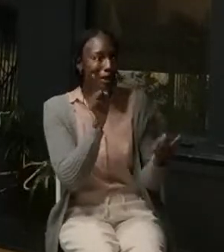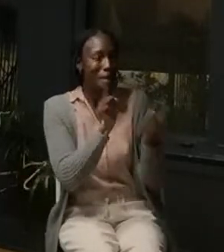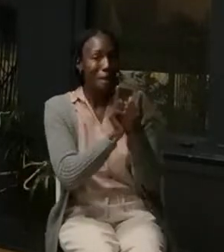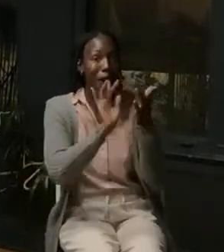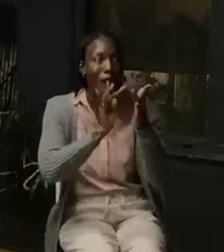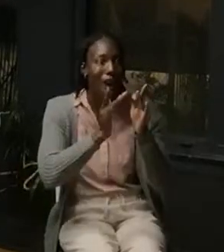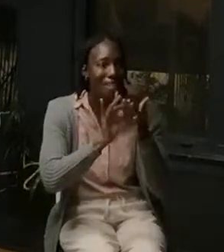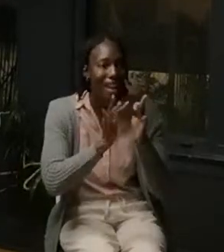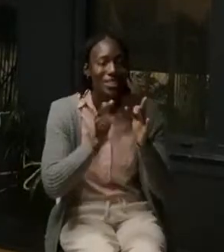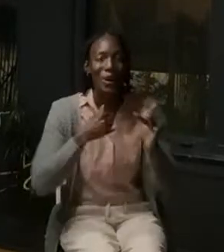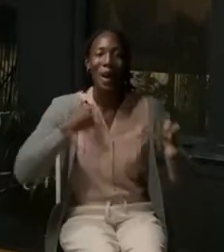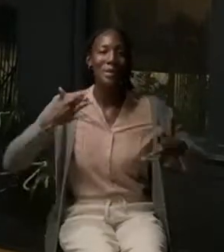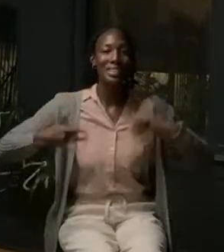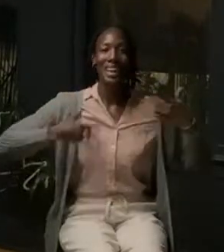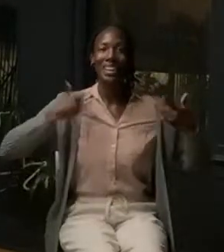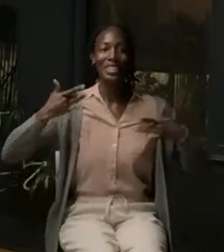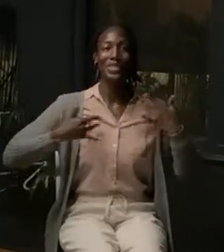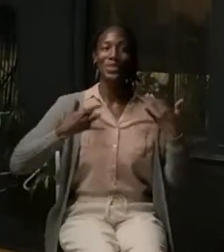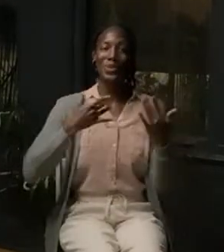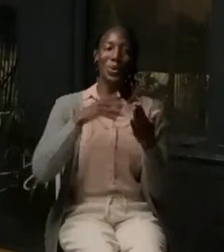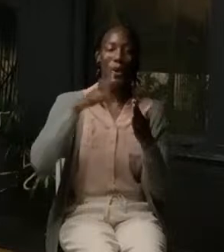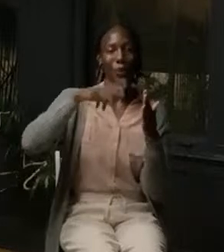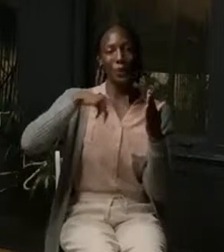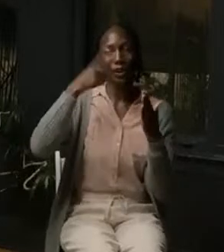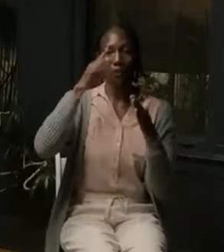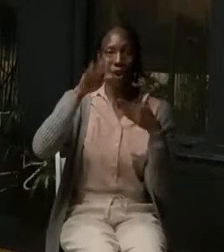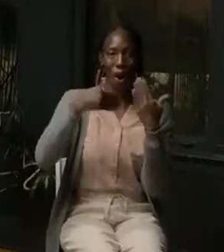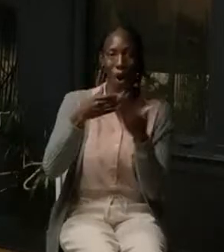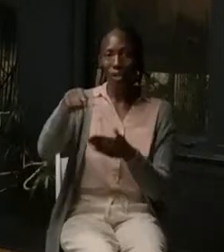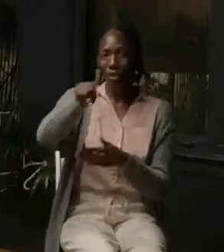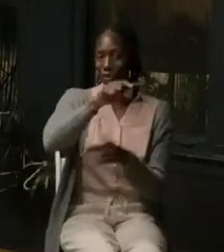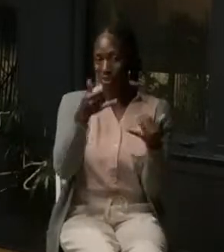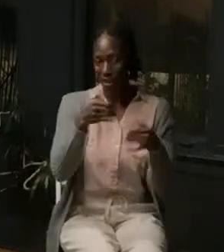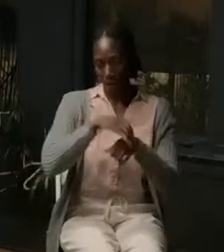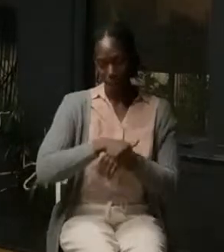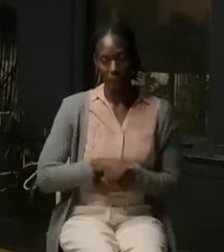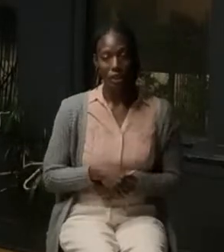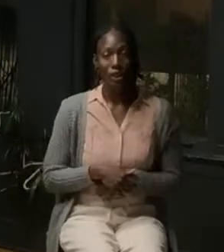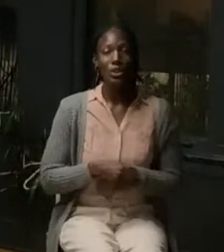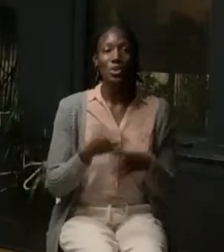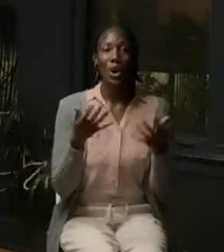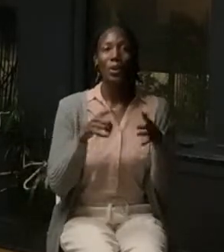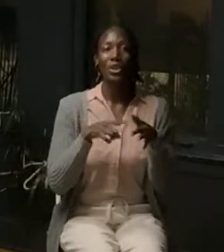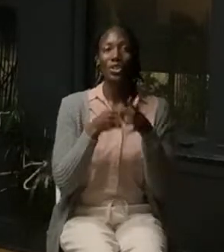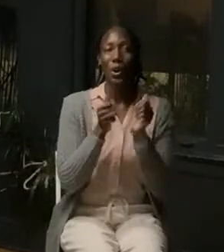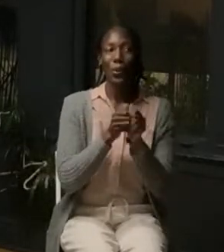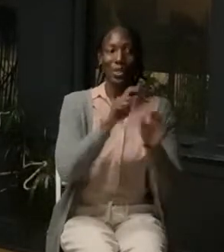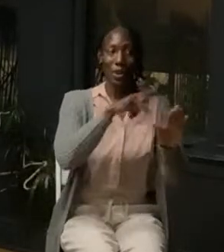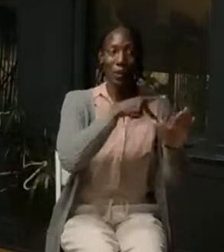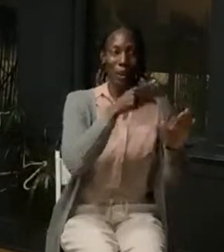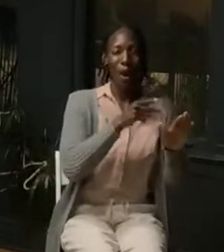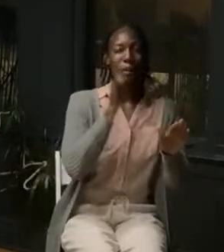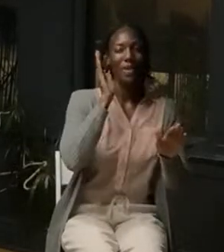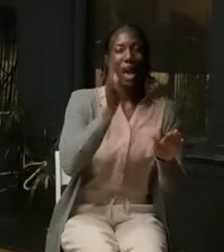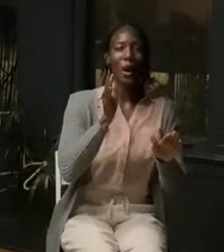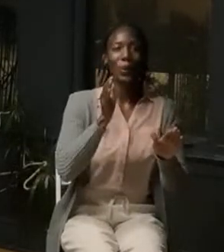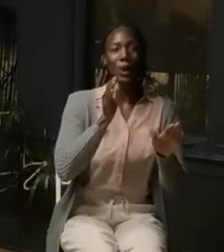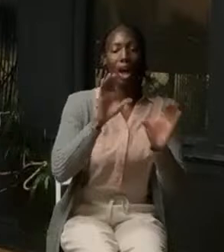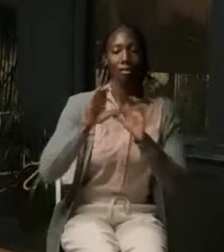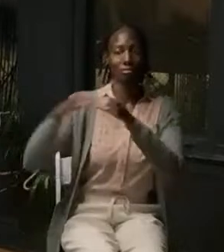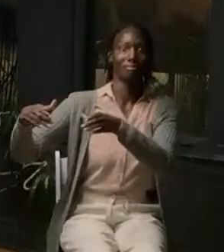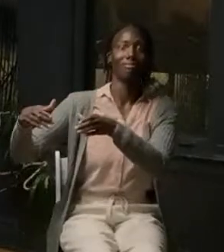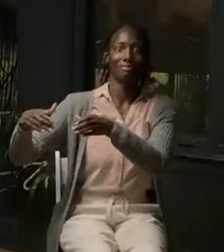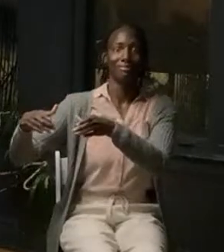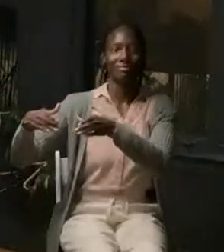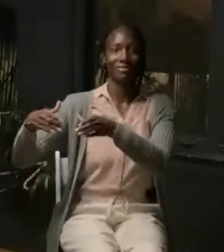very excited to be reading in front of all of you tonight. So let's start off with a poem that will alienate half of you.